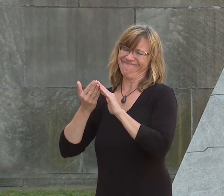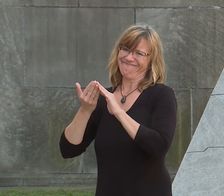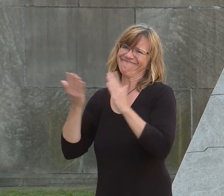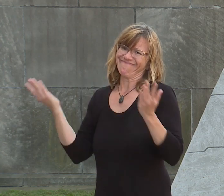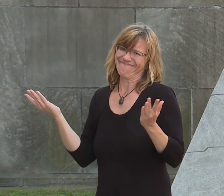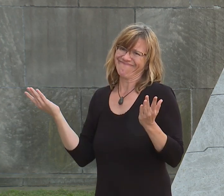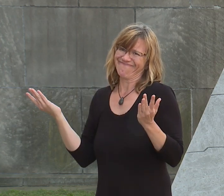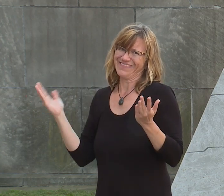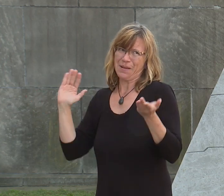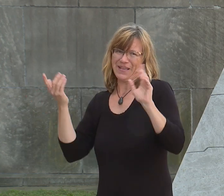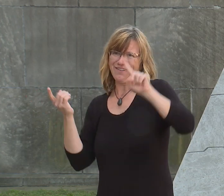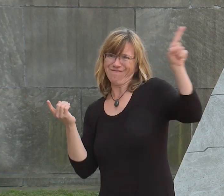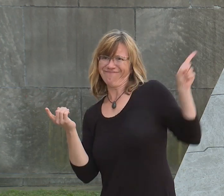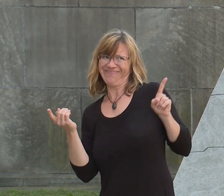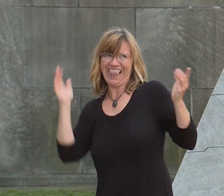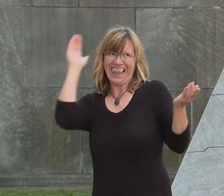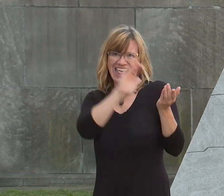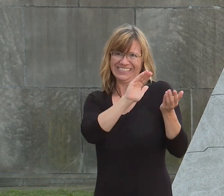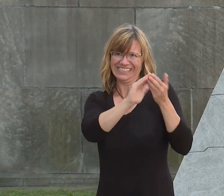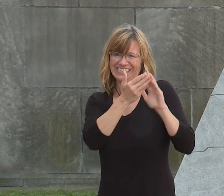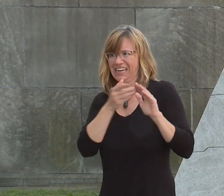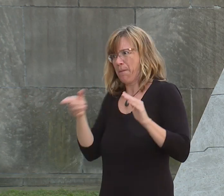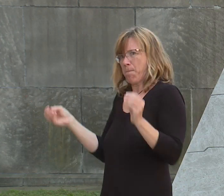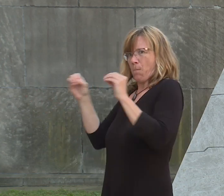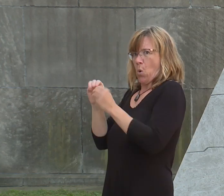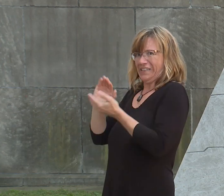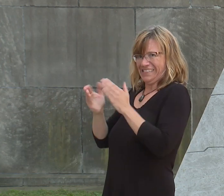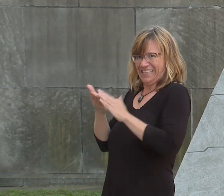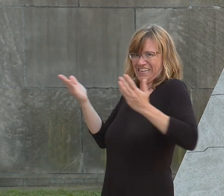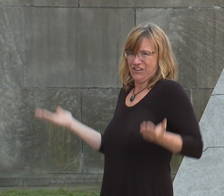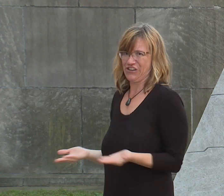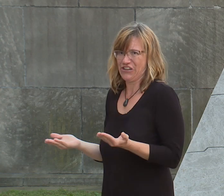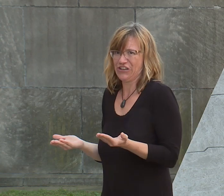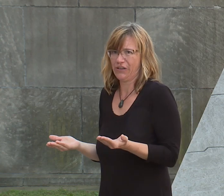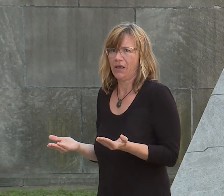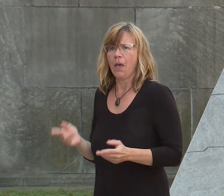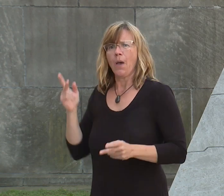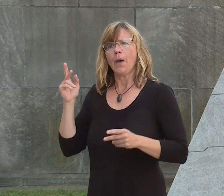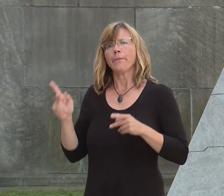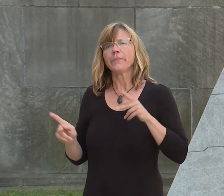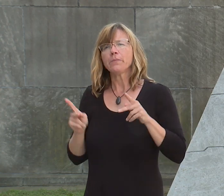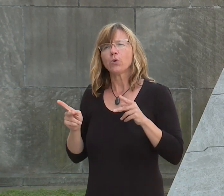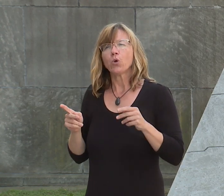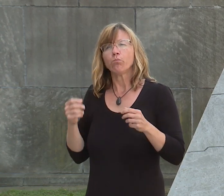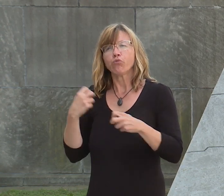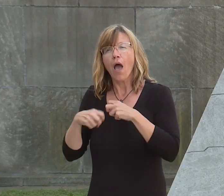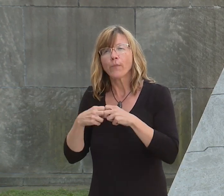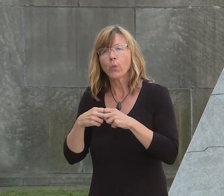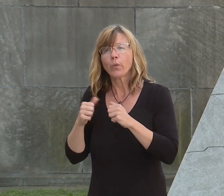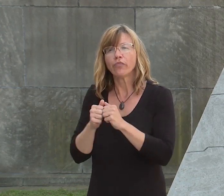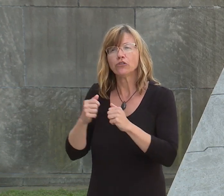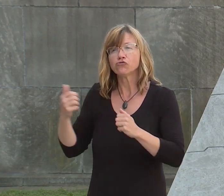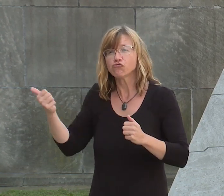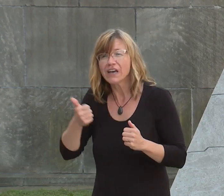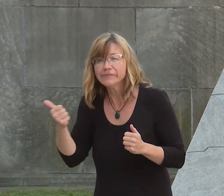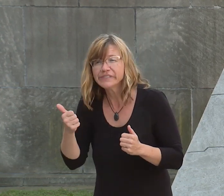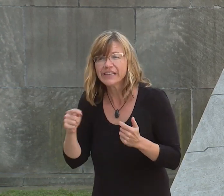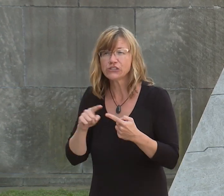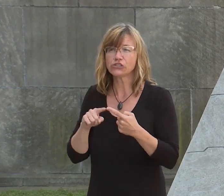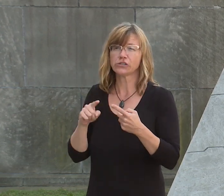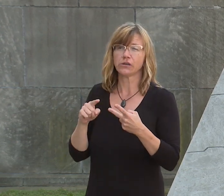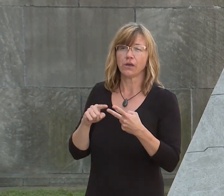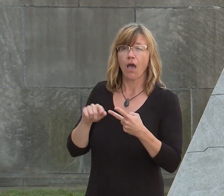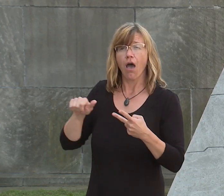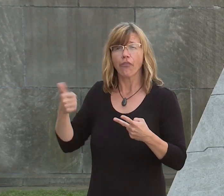densely populated. We also house residents who may have more issues with access to transportation and have additional underlying